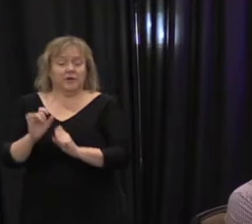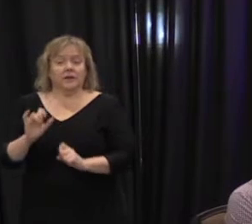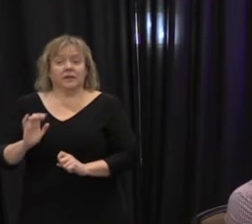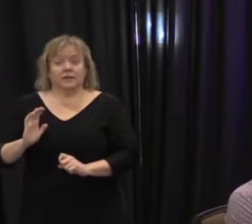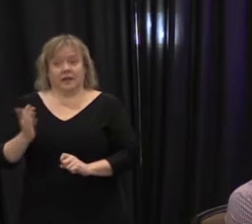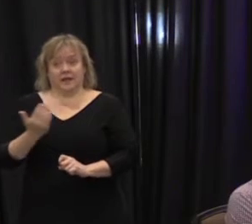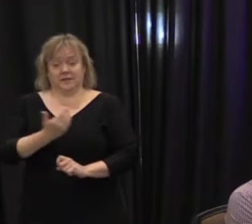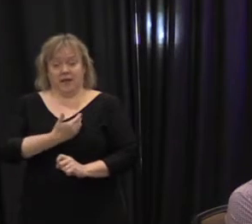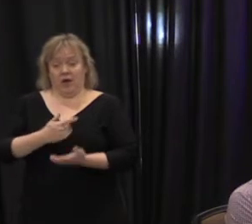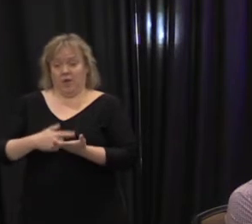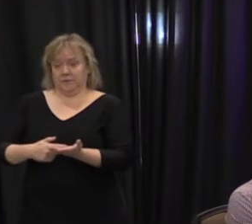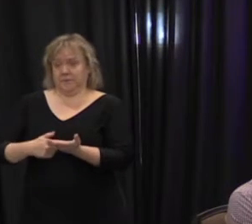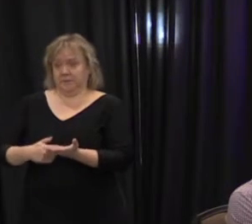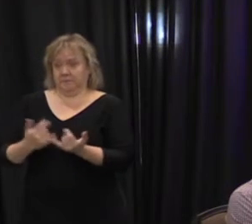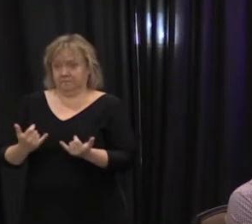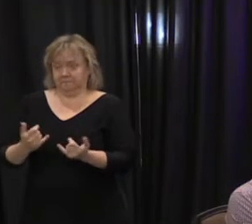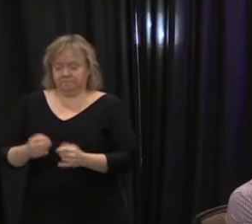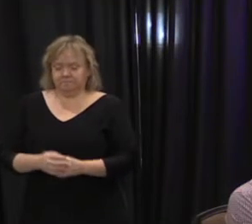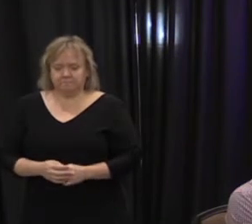about now.